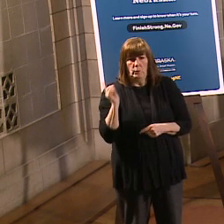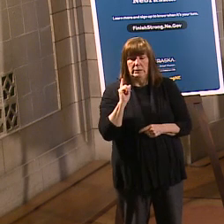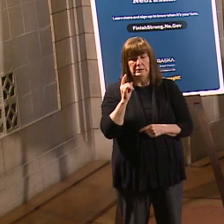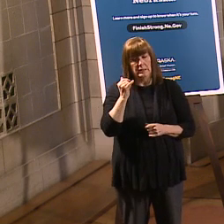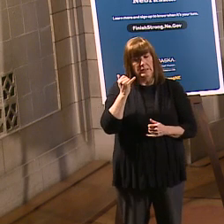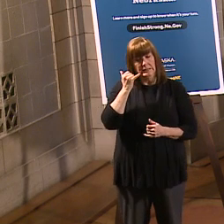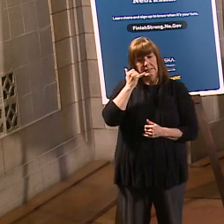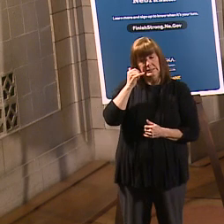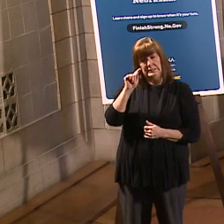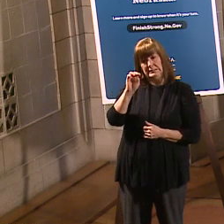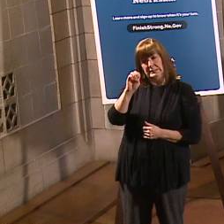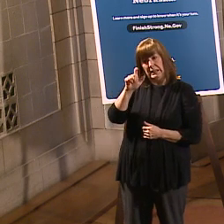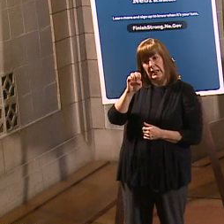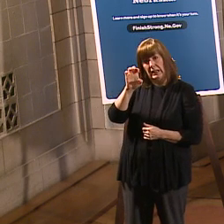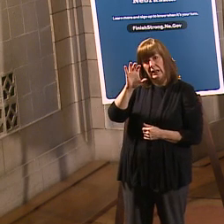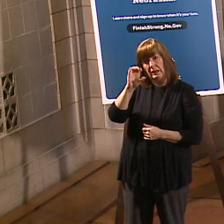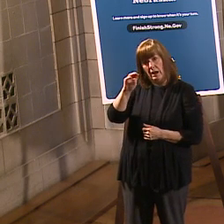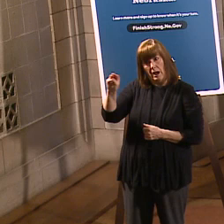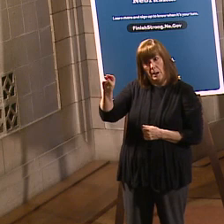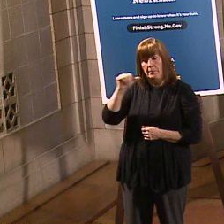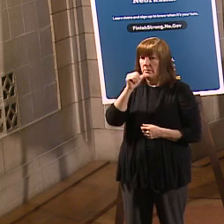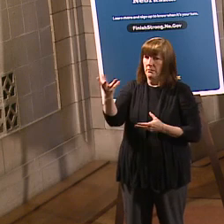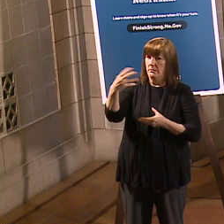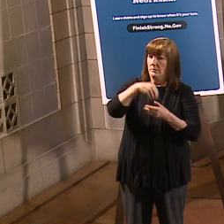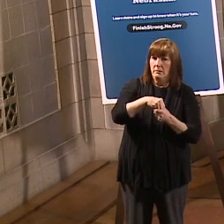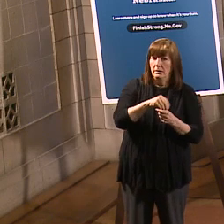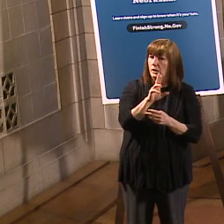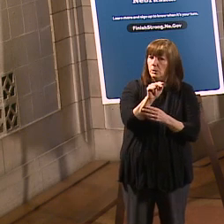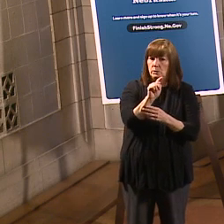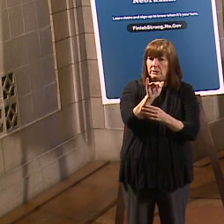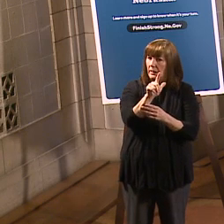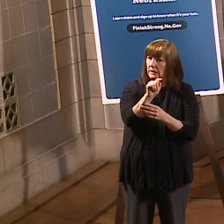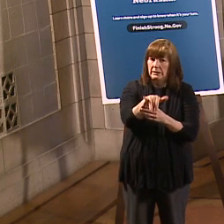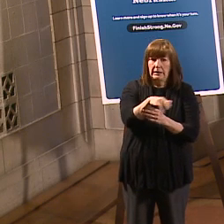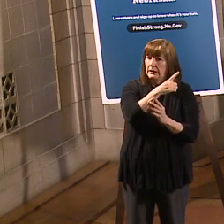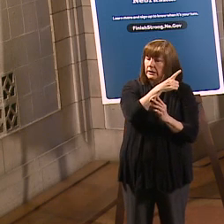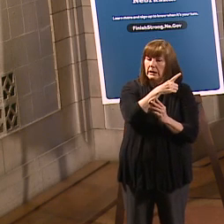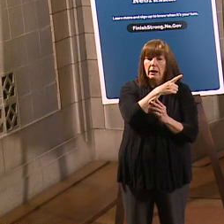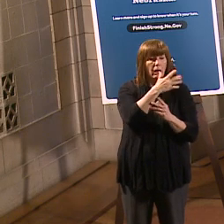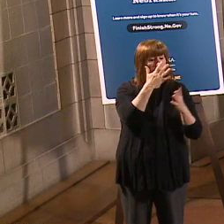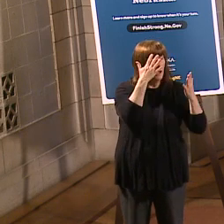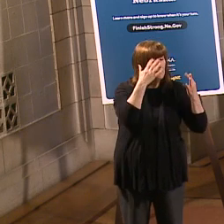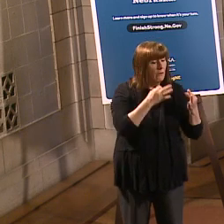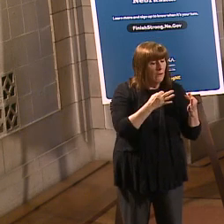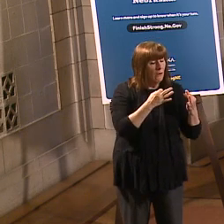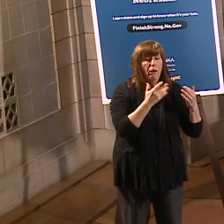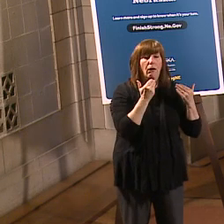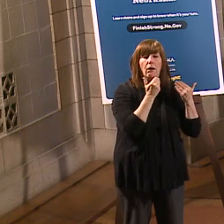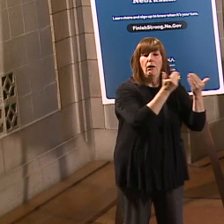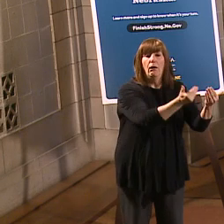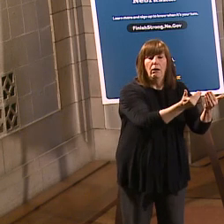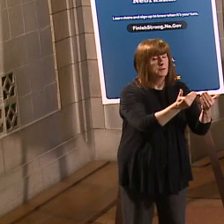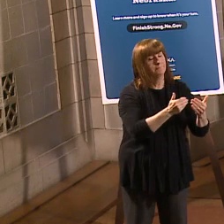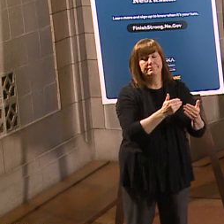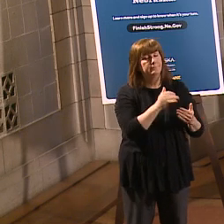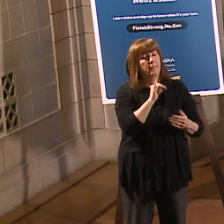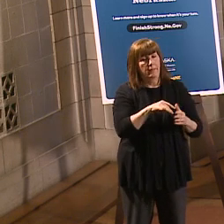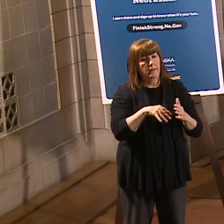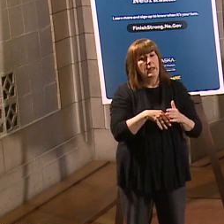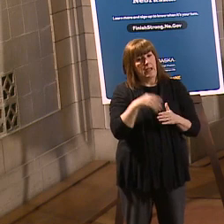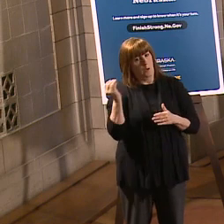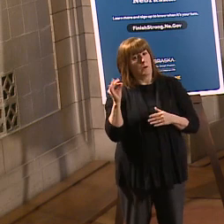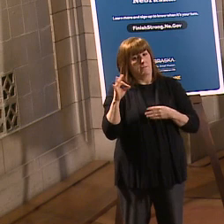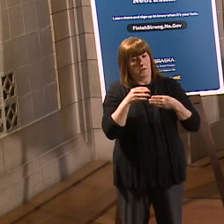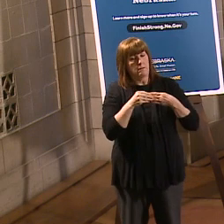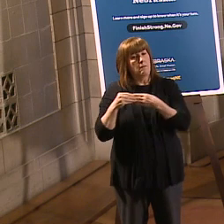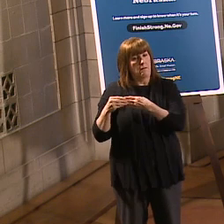part of utilities, and for whatever reason, they decided to go forward with telecom companies. That is outside the guidelines. They're making a mistake,